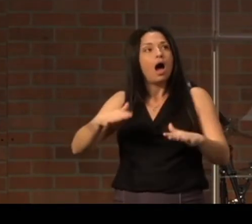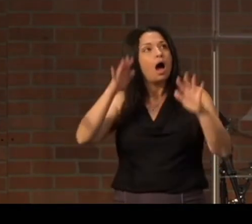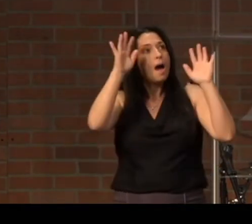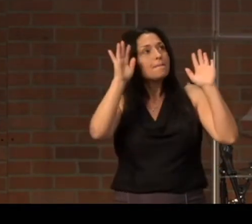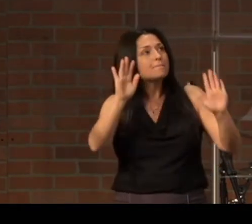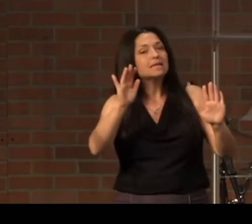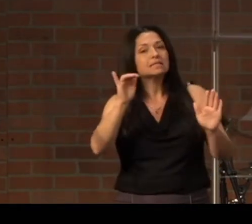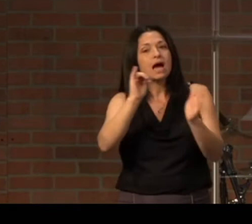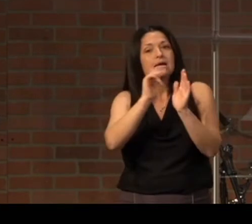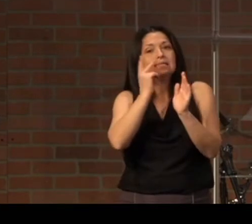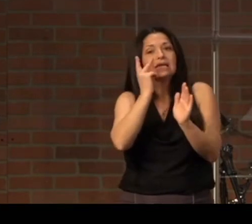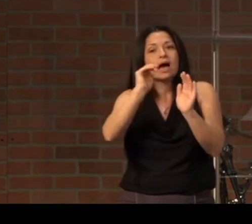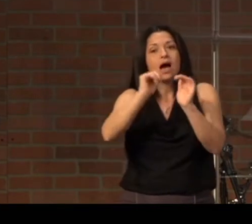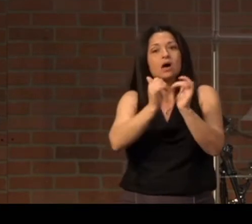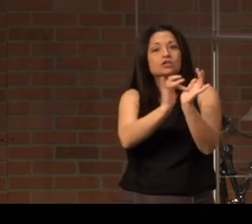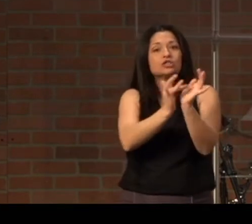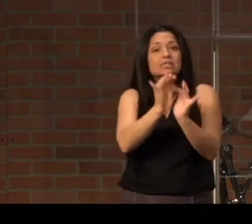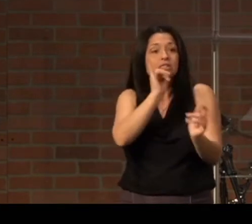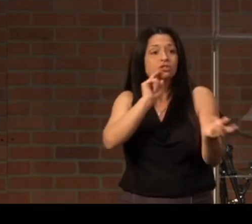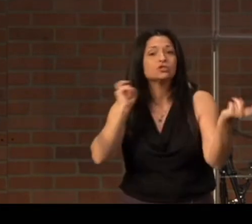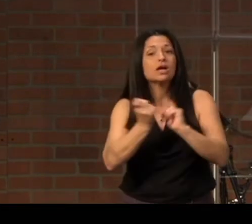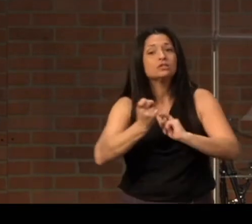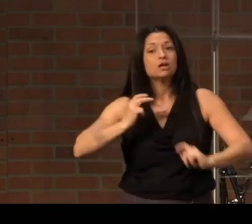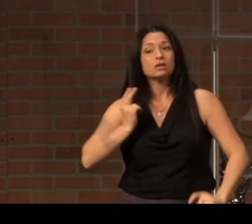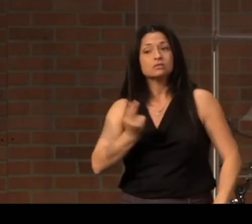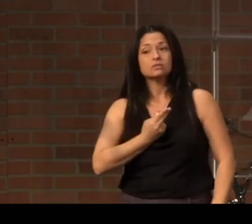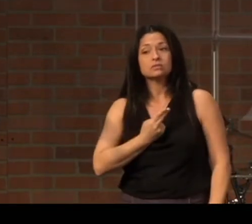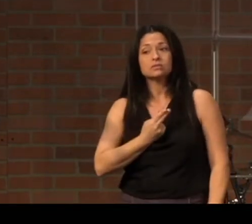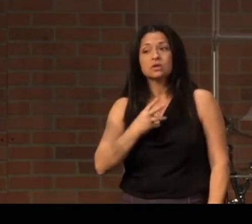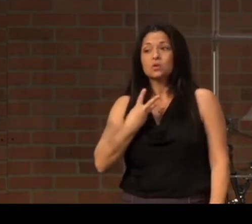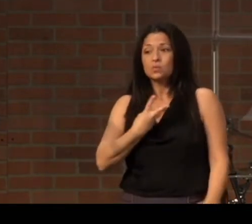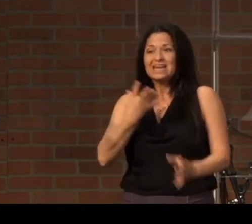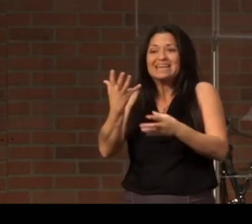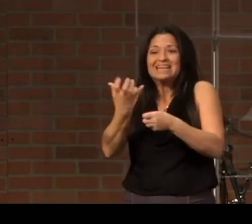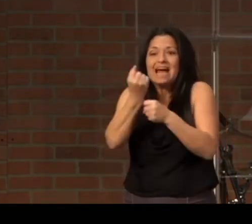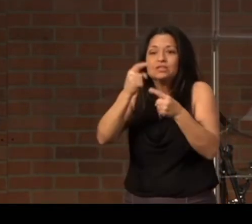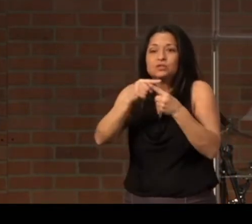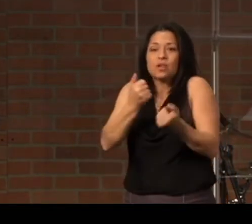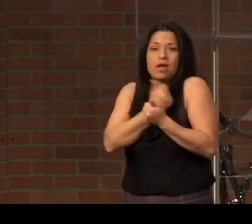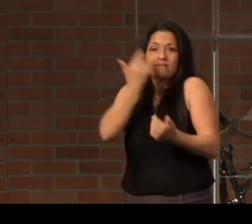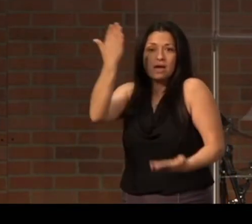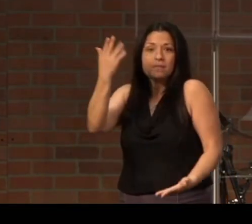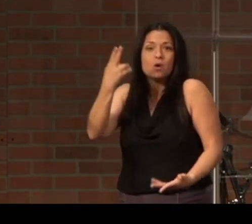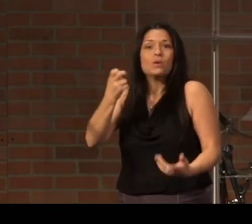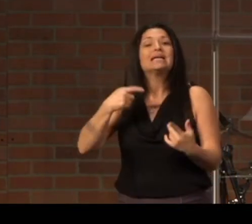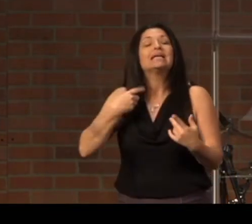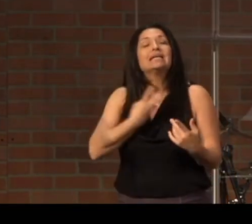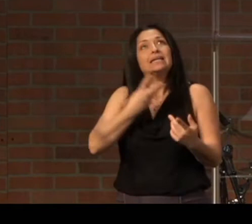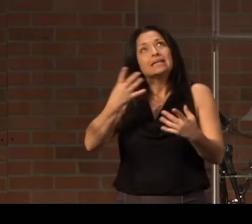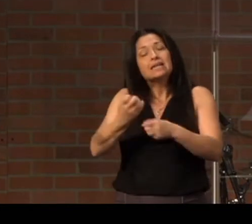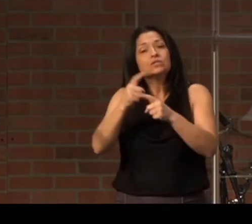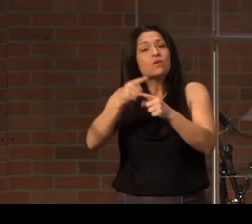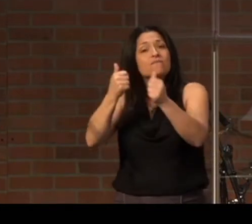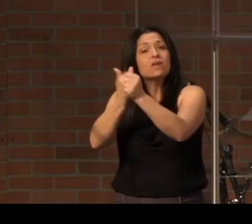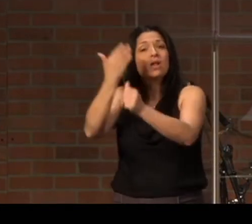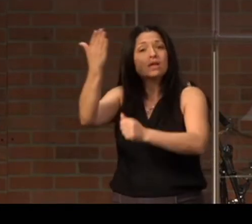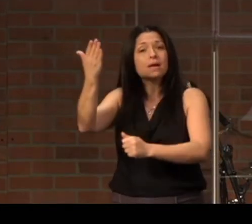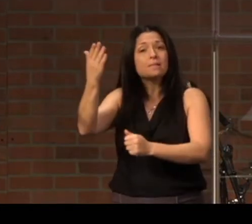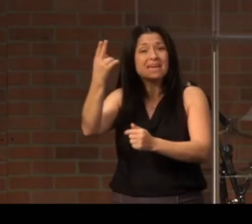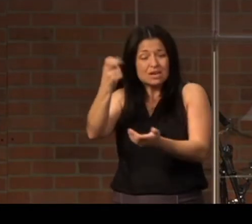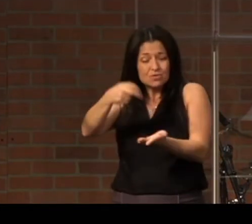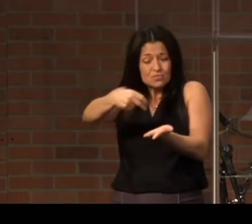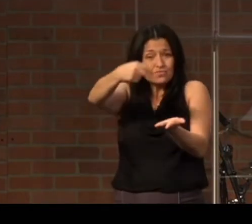see Jesus changing us? We get to love him. We get to follow him. He raised us